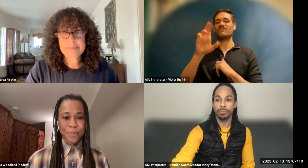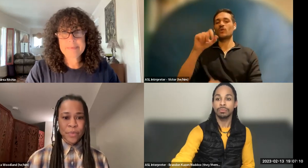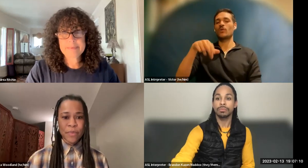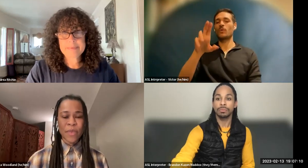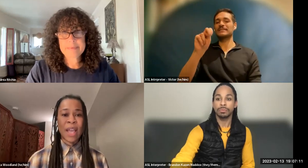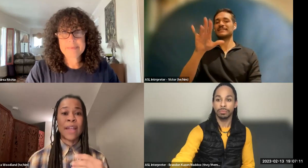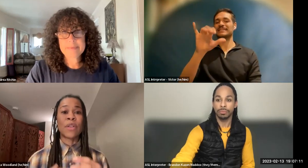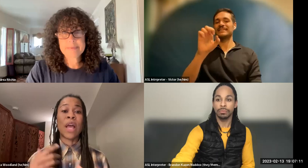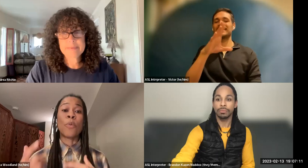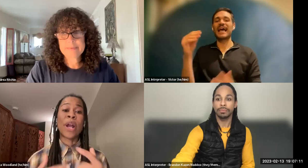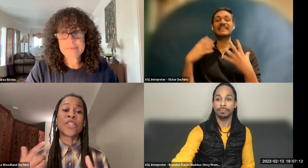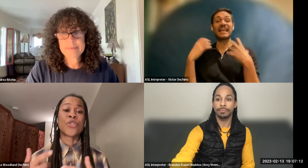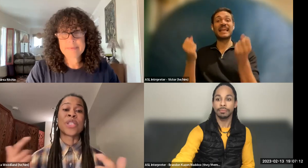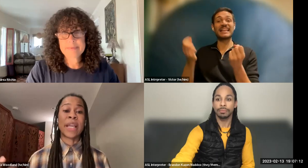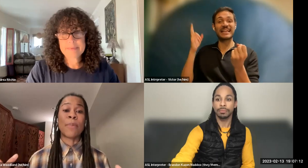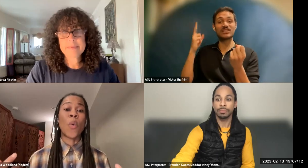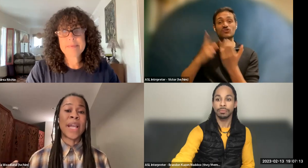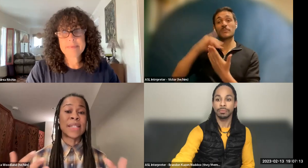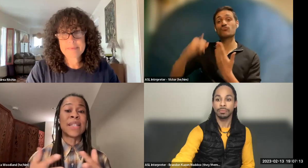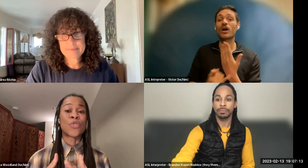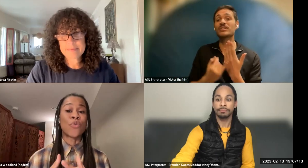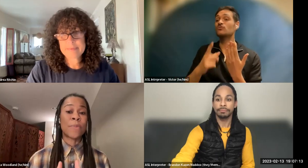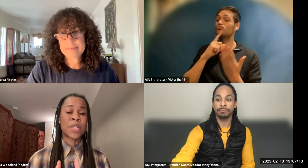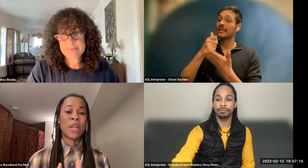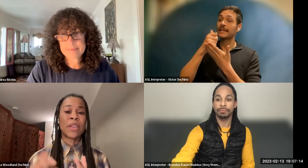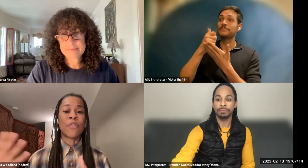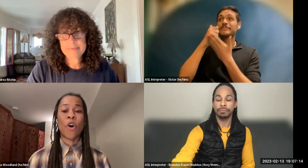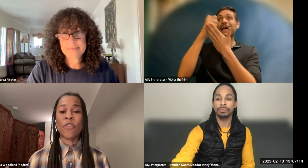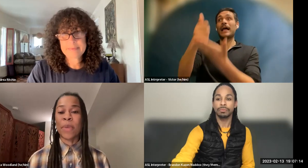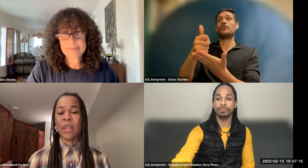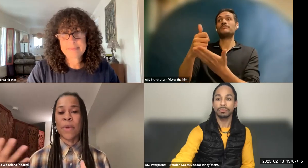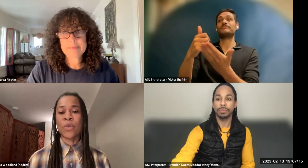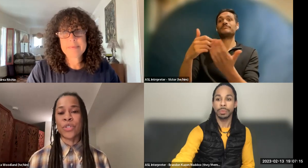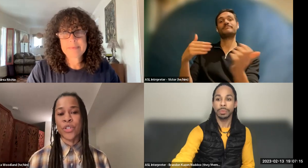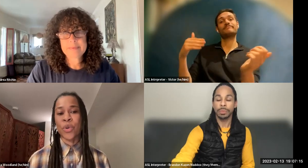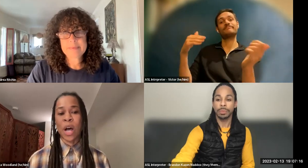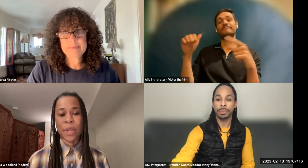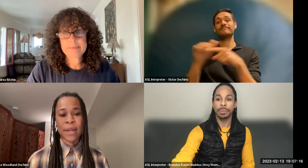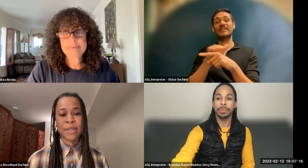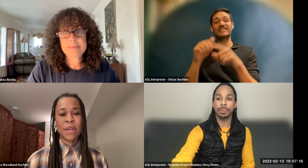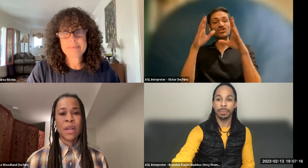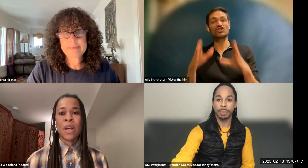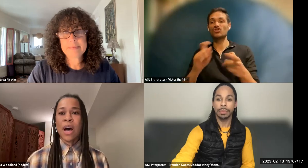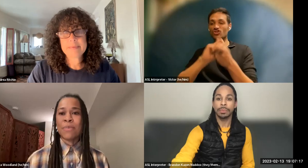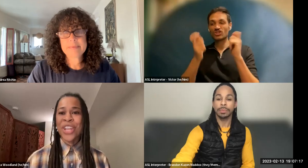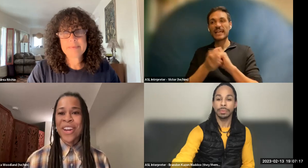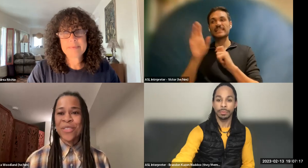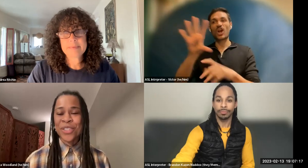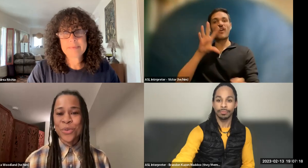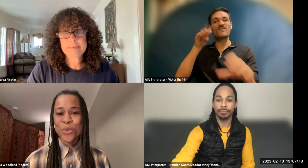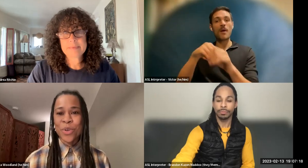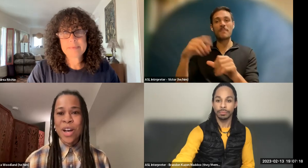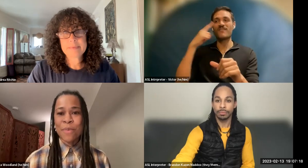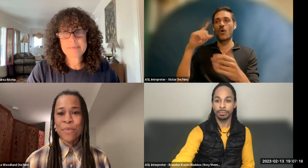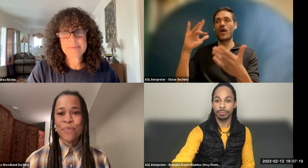acknowledge, and help practitioners think about ways to disrupt their involvement in the medical industrial complex. Shout